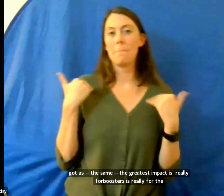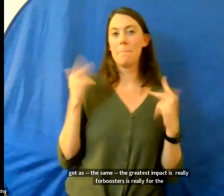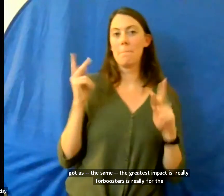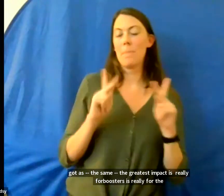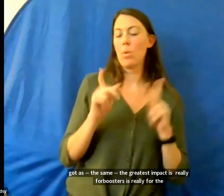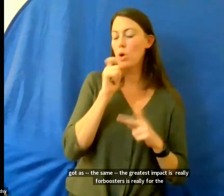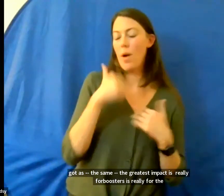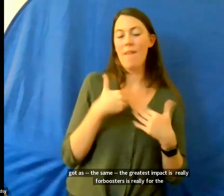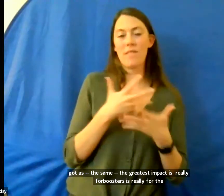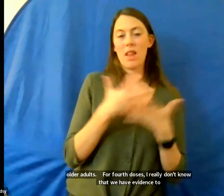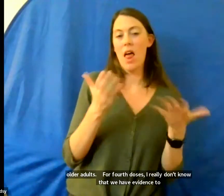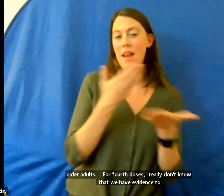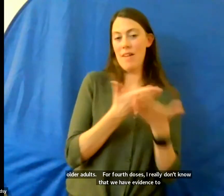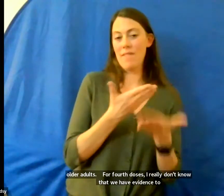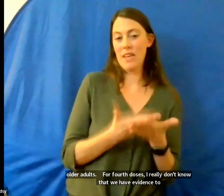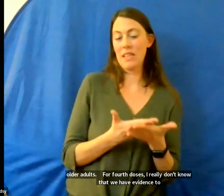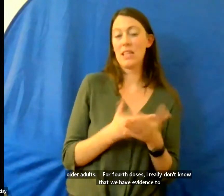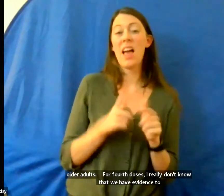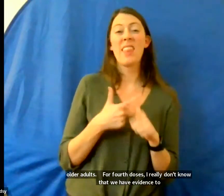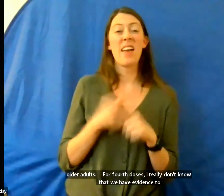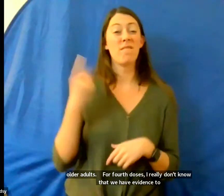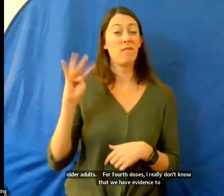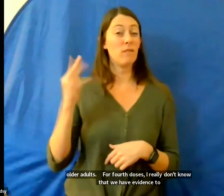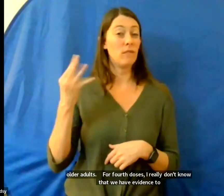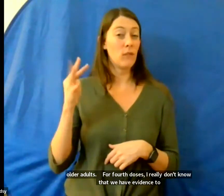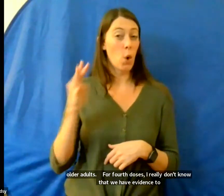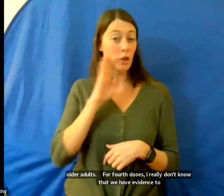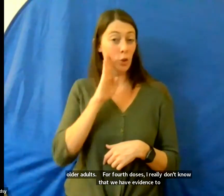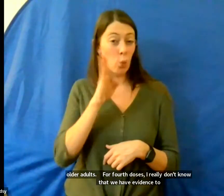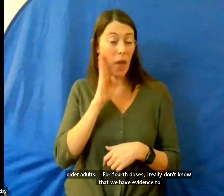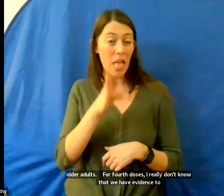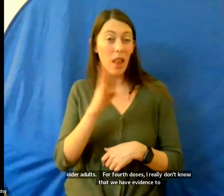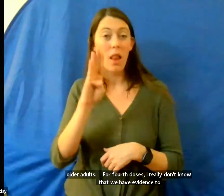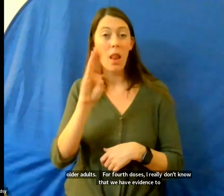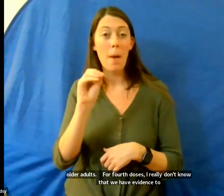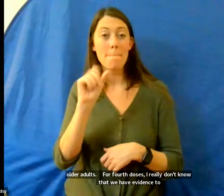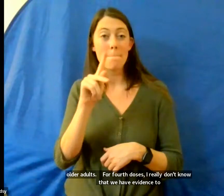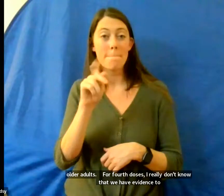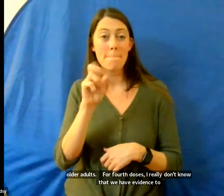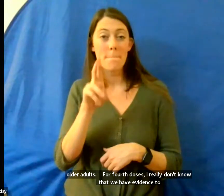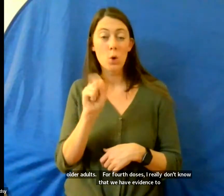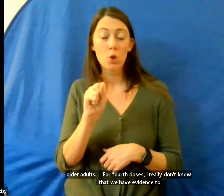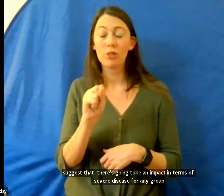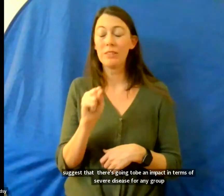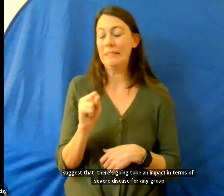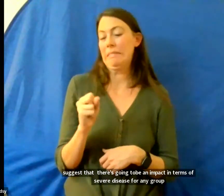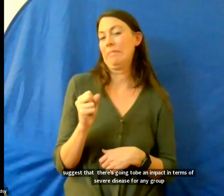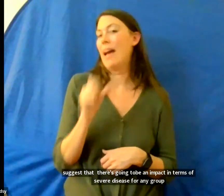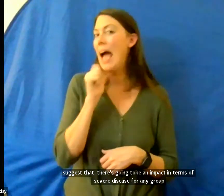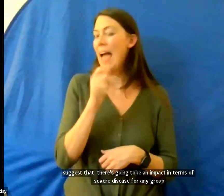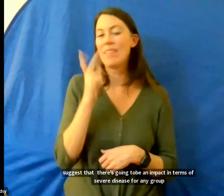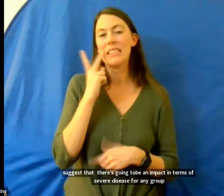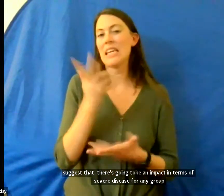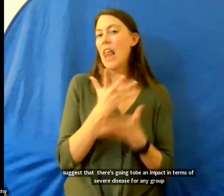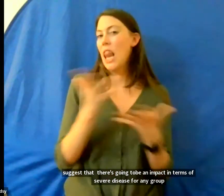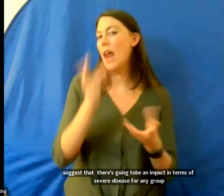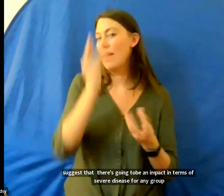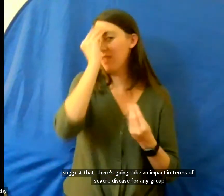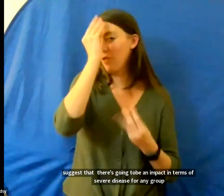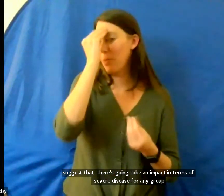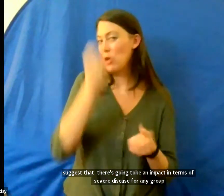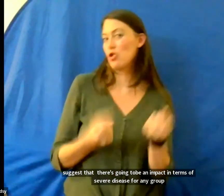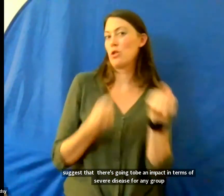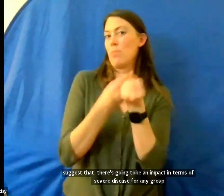that there's going to be an impact in terms of severe disease for any group yet. I know there's a little bit of literature out there, but I think